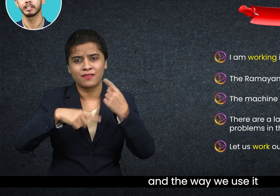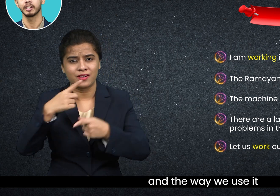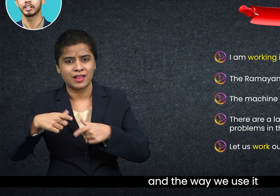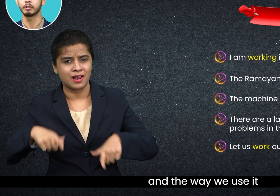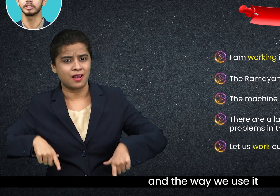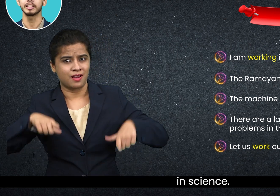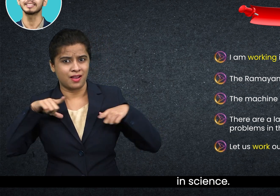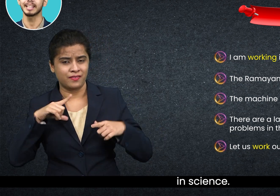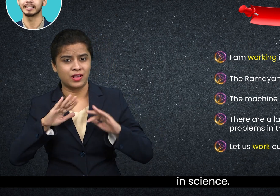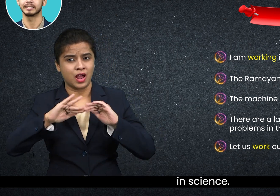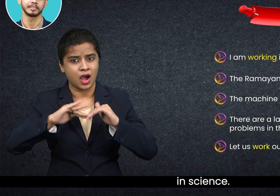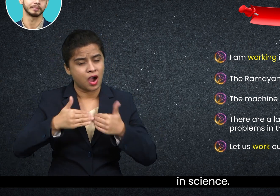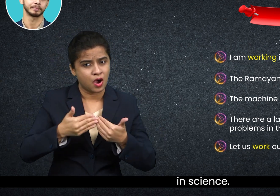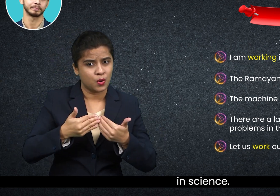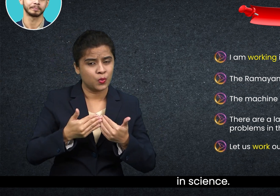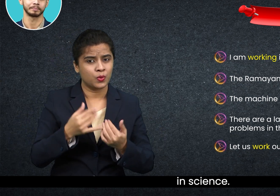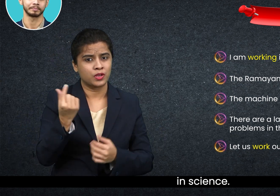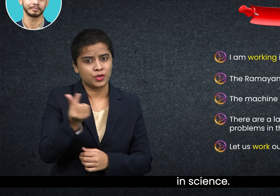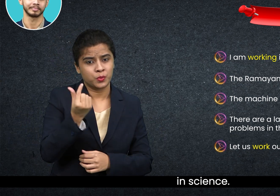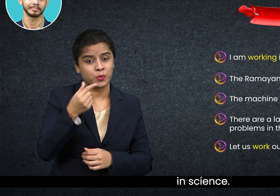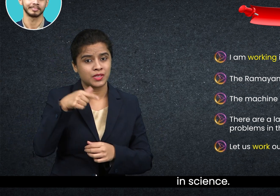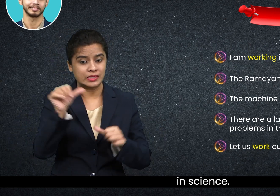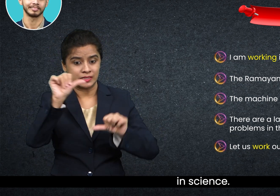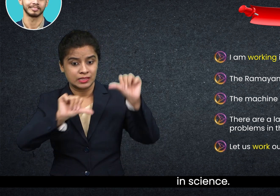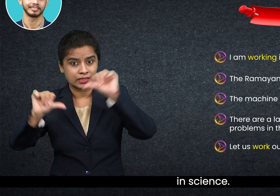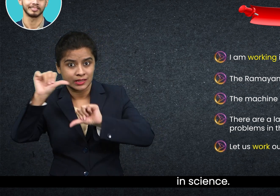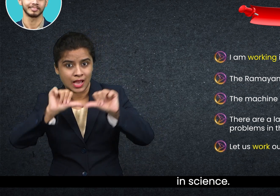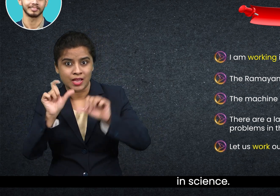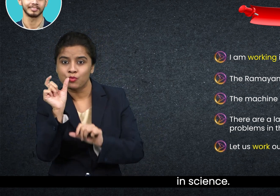we use it in science.